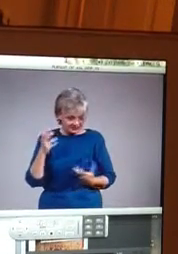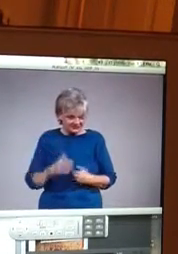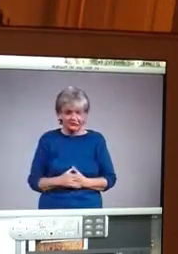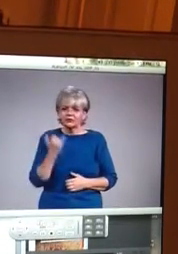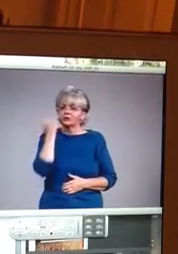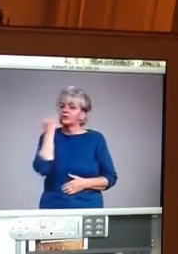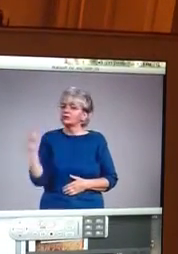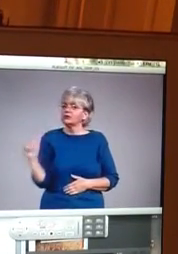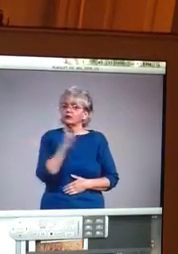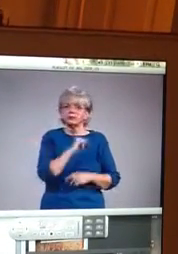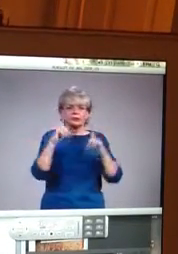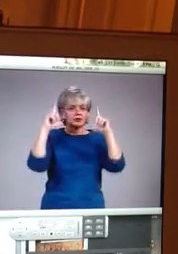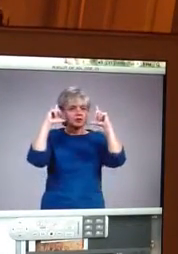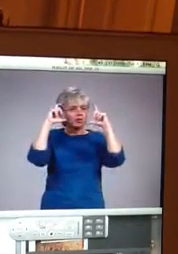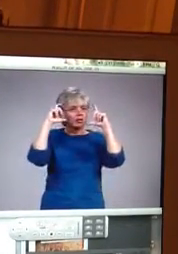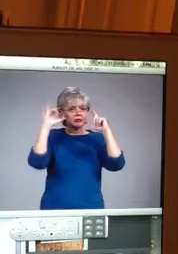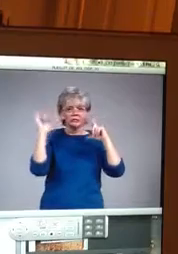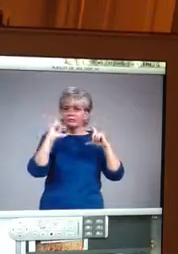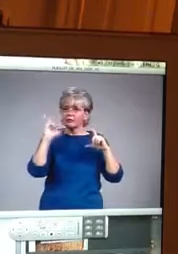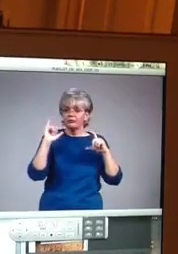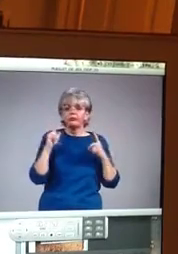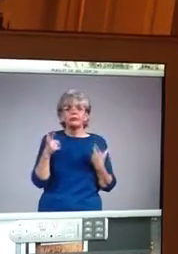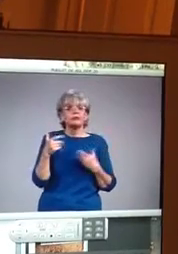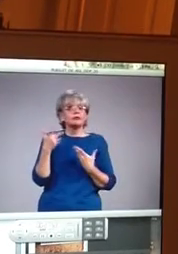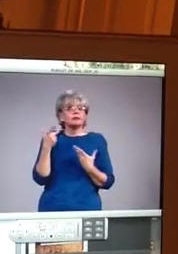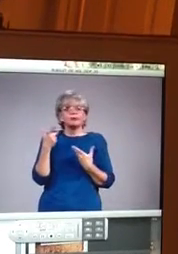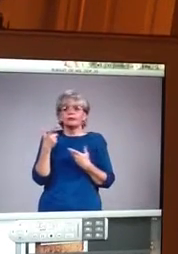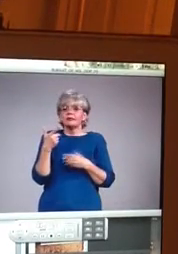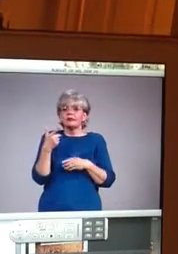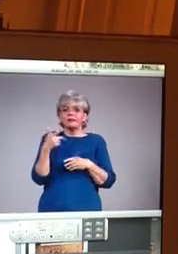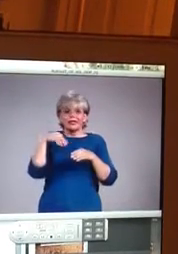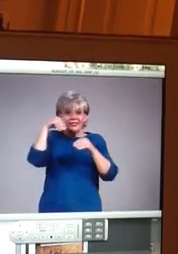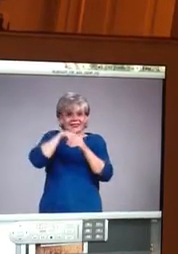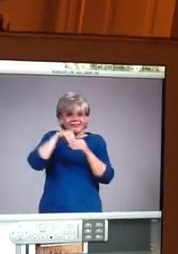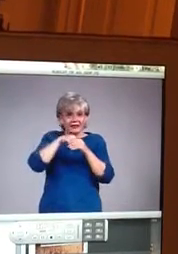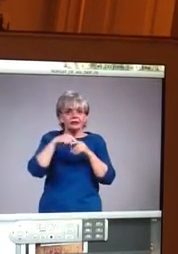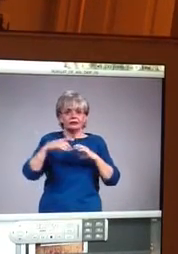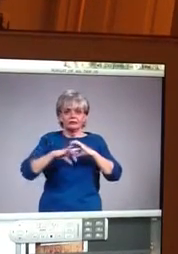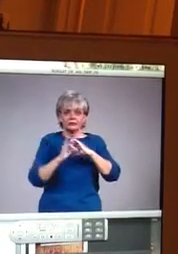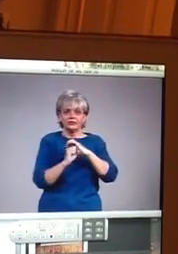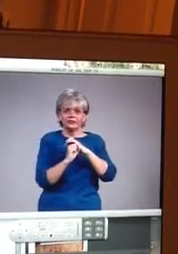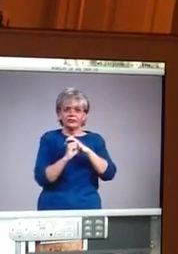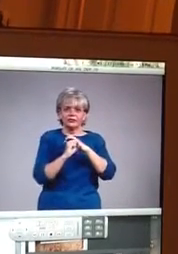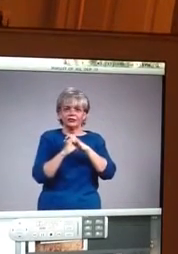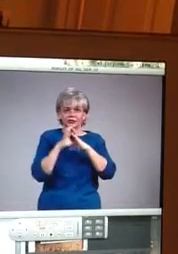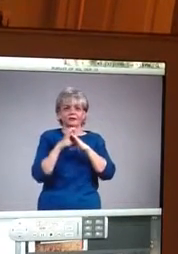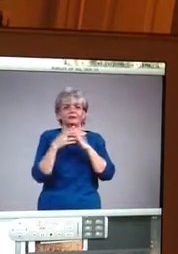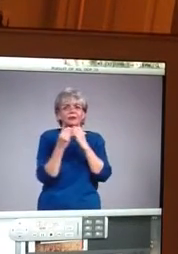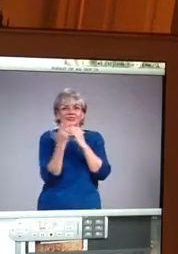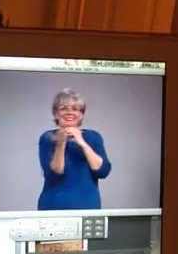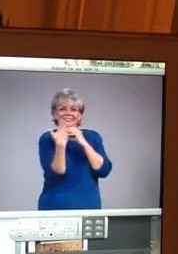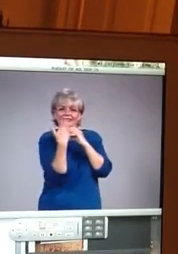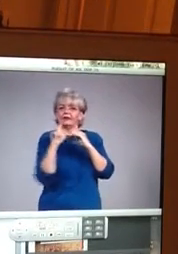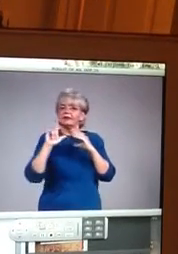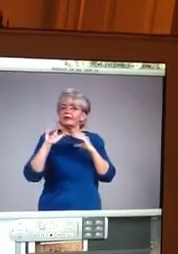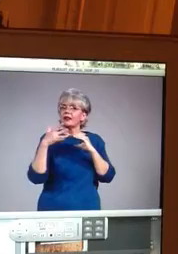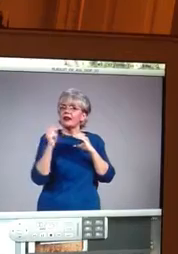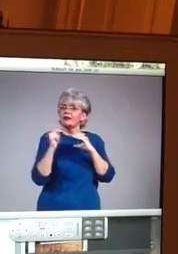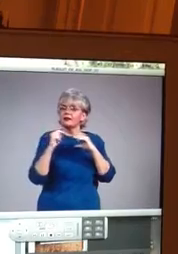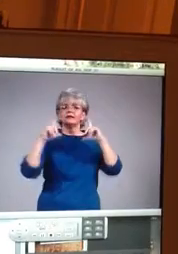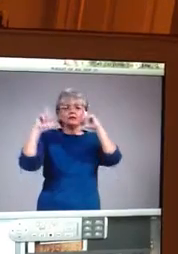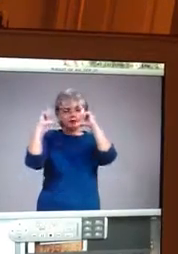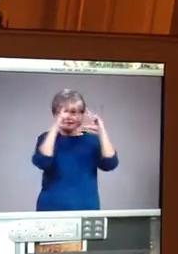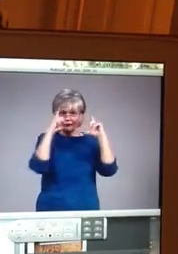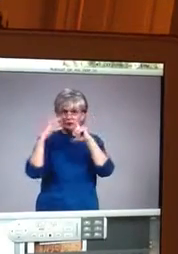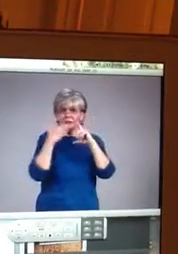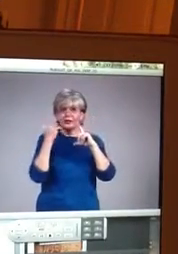And that's why people often put on sunglasses. It's the same idea as cameras' pupils are. So you have the